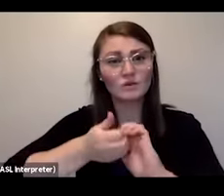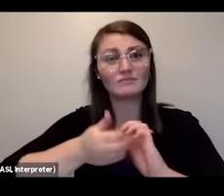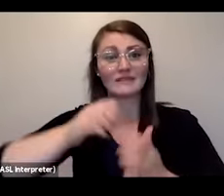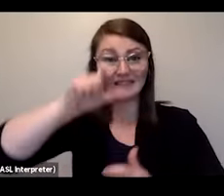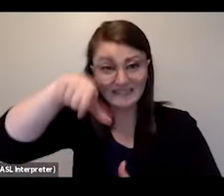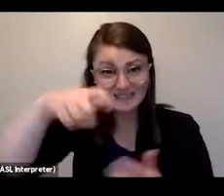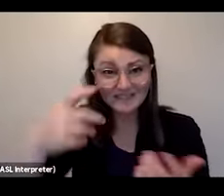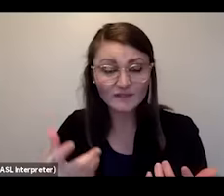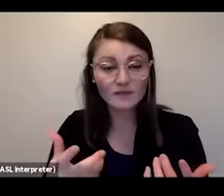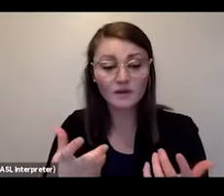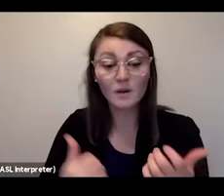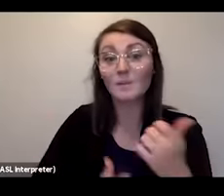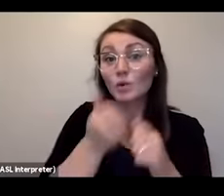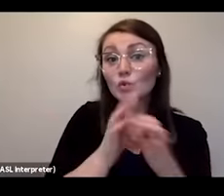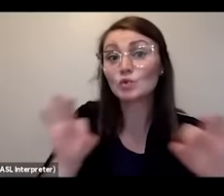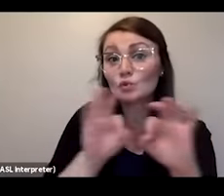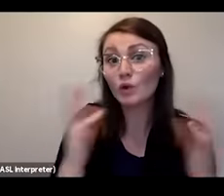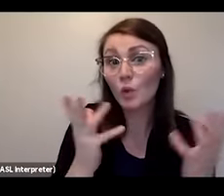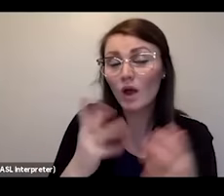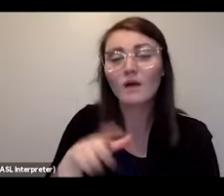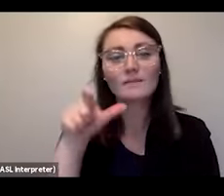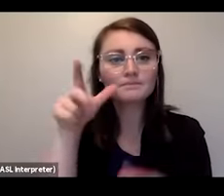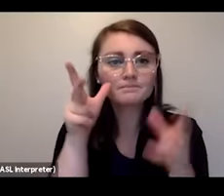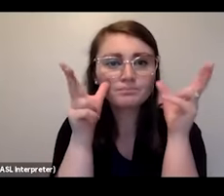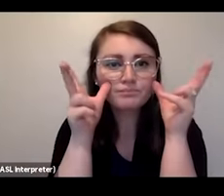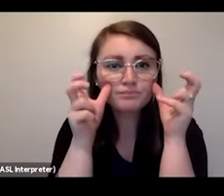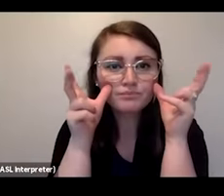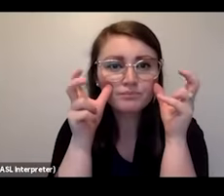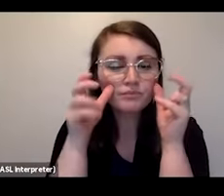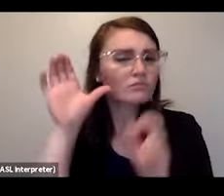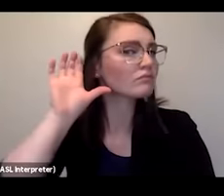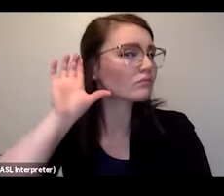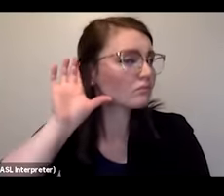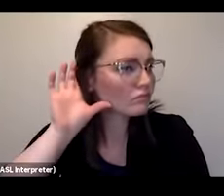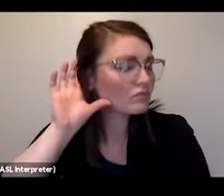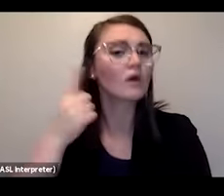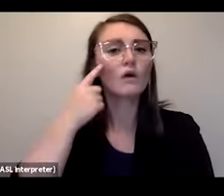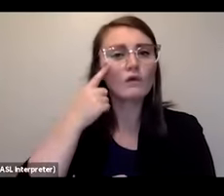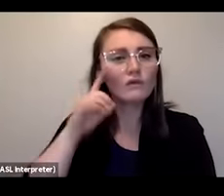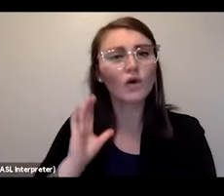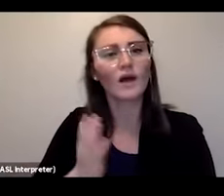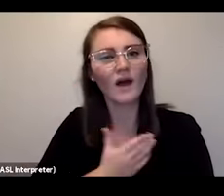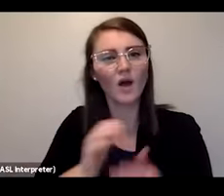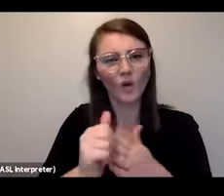means listening to the ideas, experiences, and leadership of people who have been